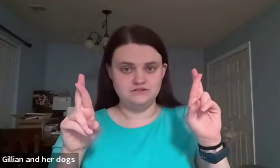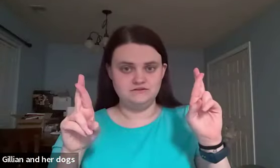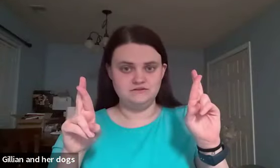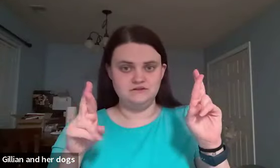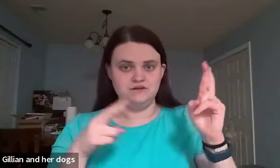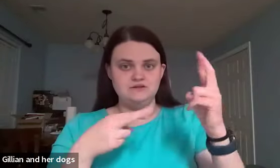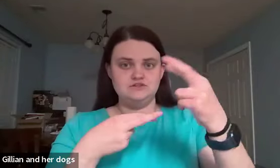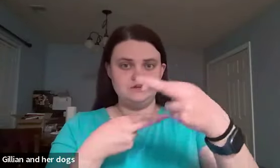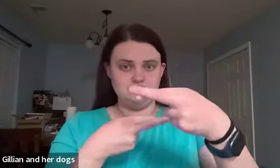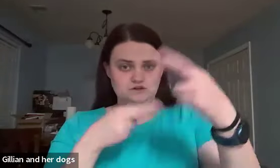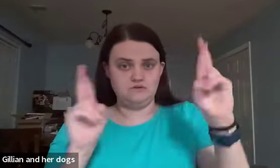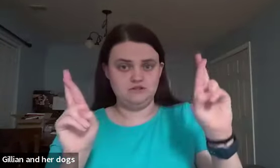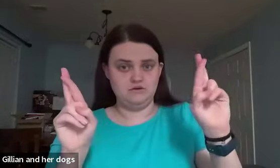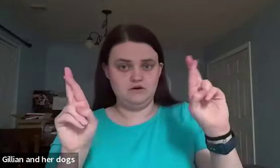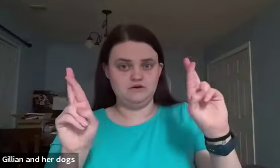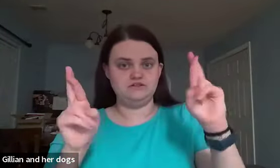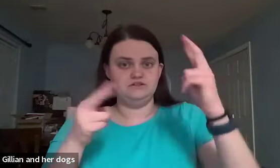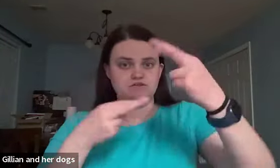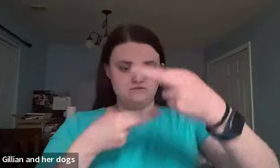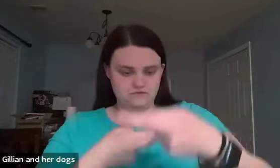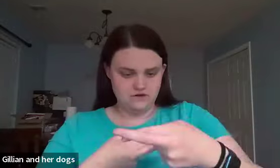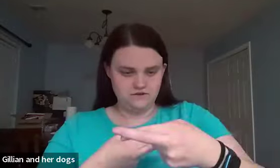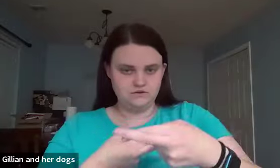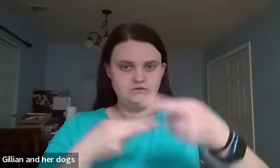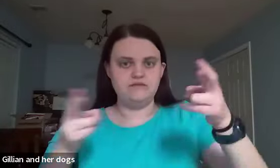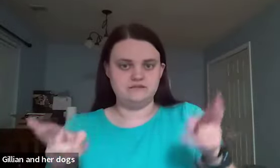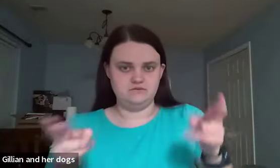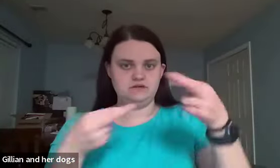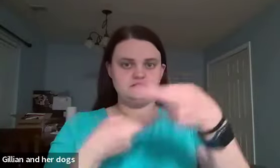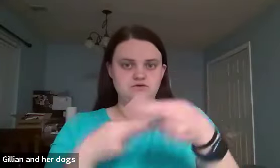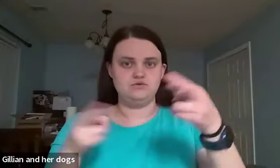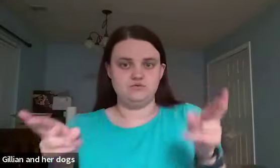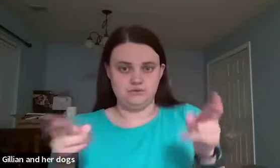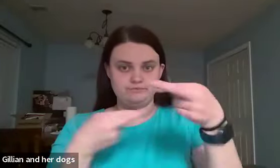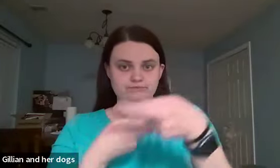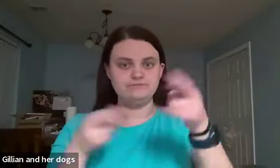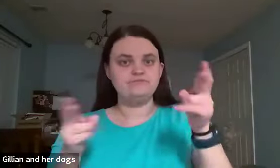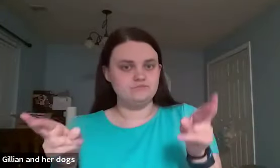R's. So then you start with two R's, you start in front of you, and then sideways. Room.